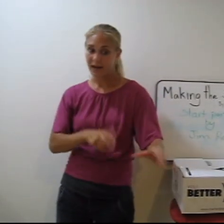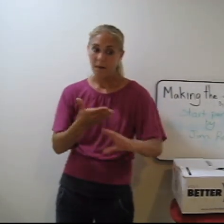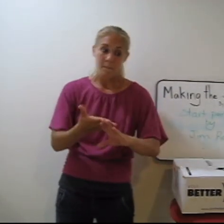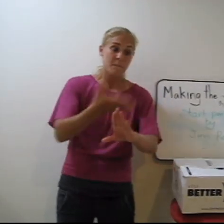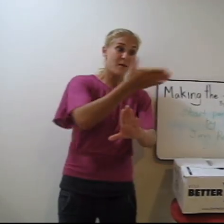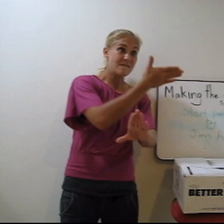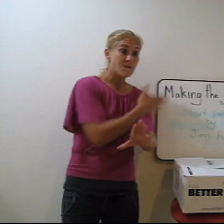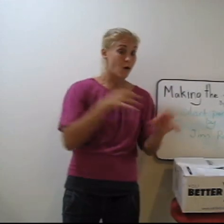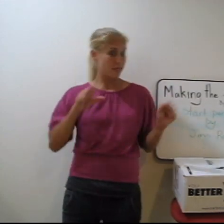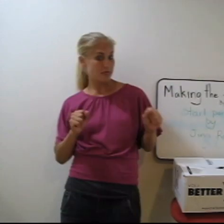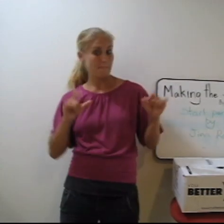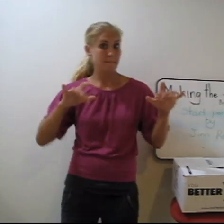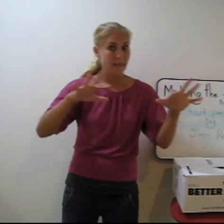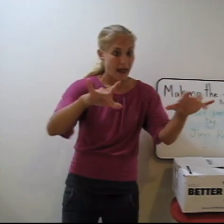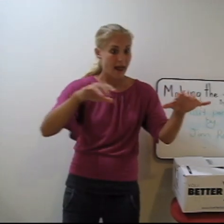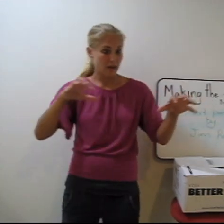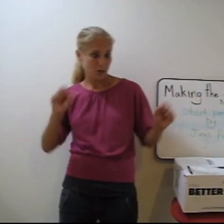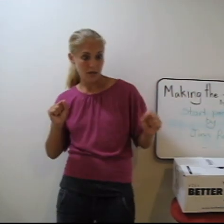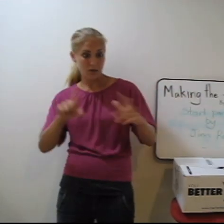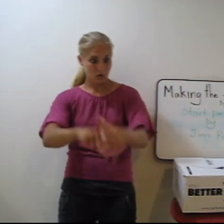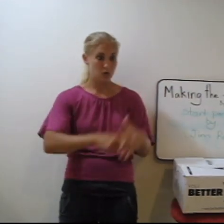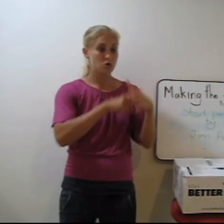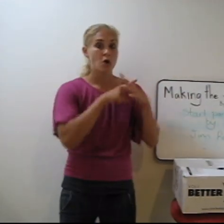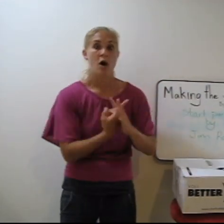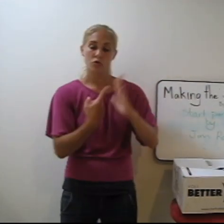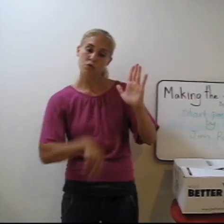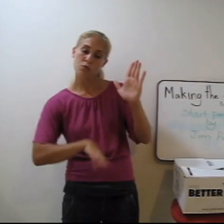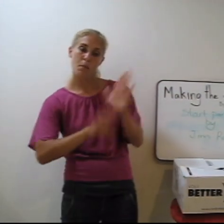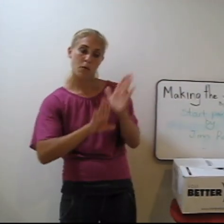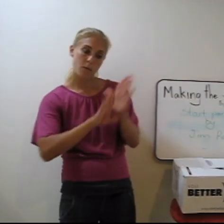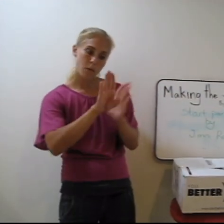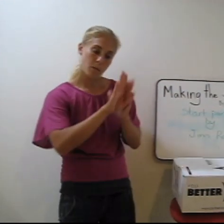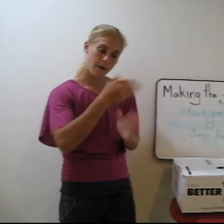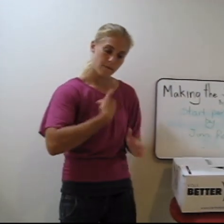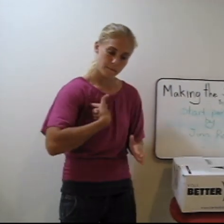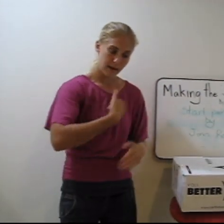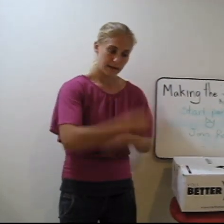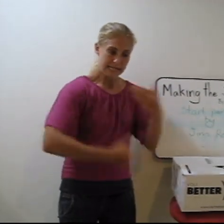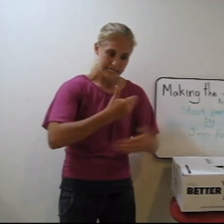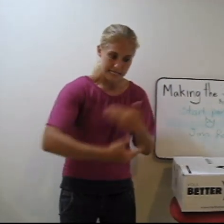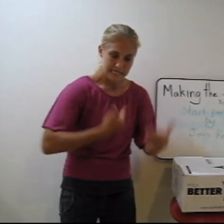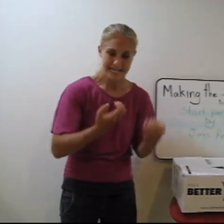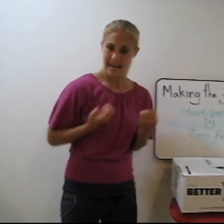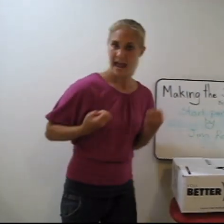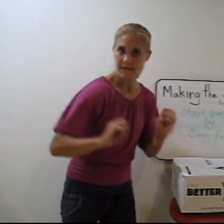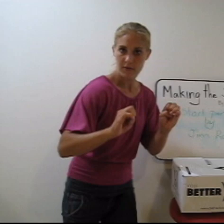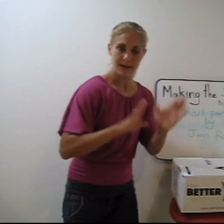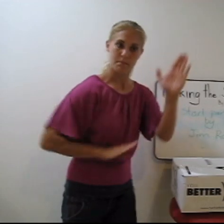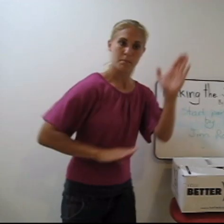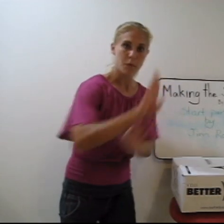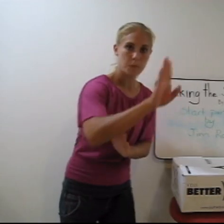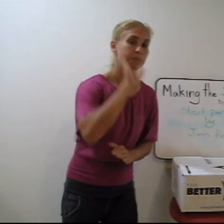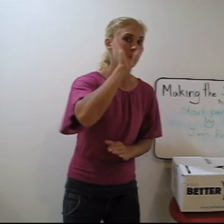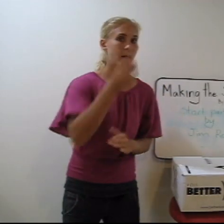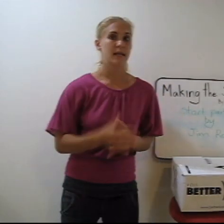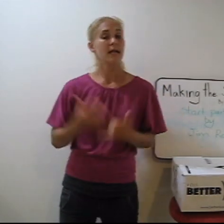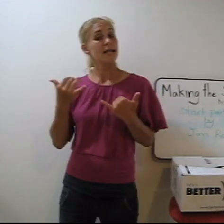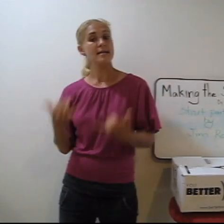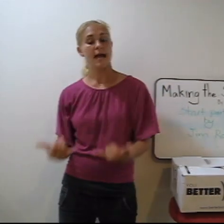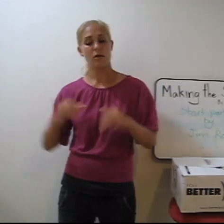of the compound effect of your consistent effort has kicked in. Okay, let's jump into suggestion number four.